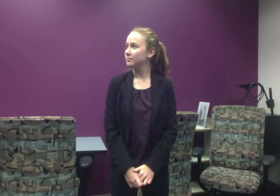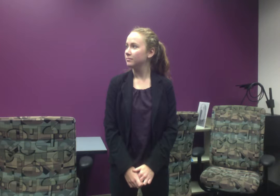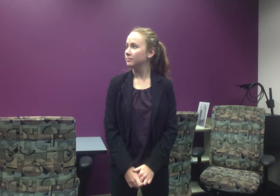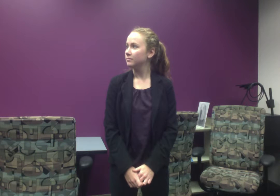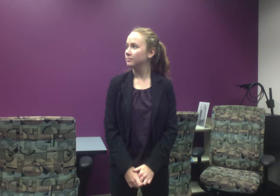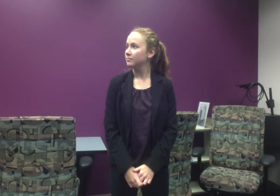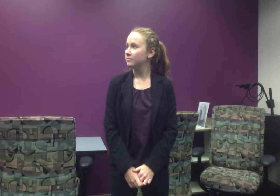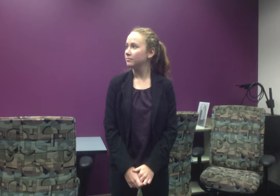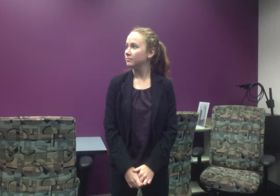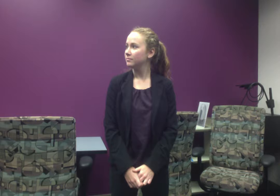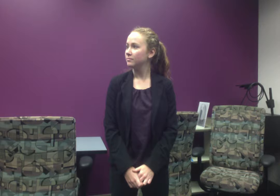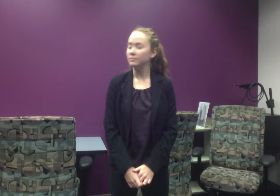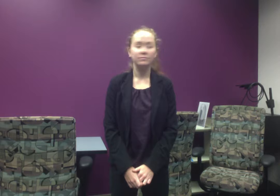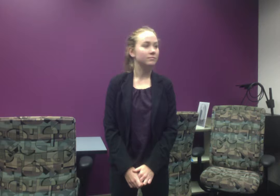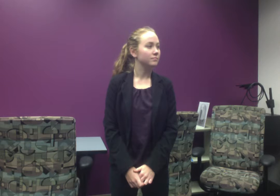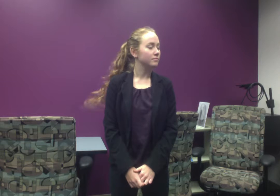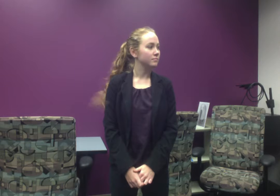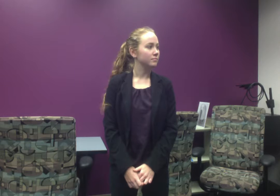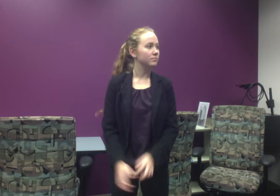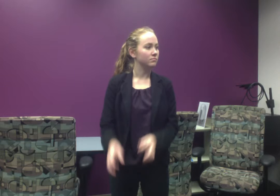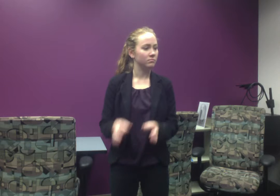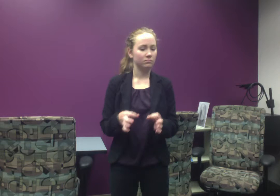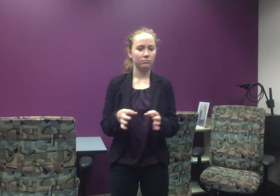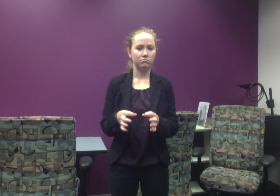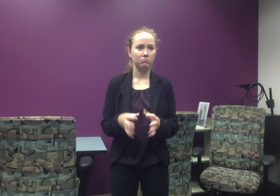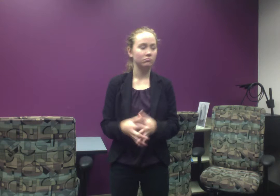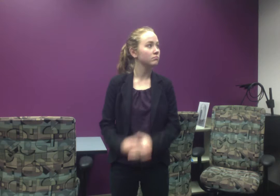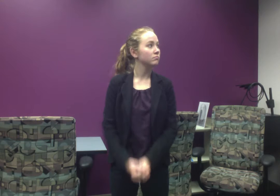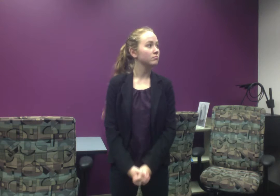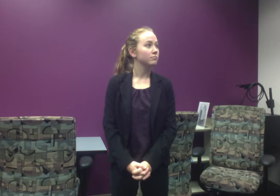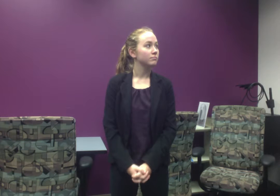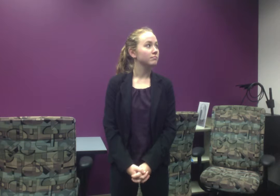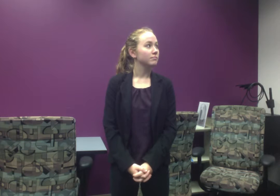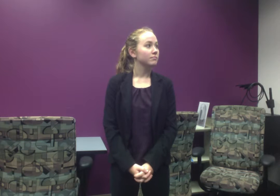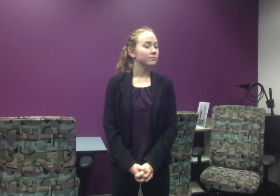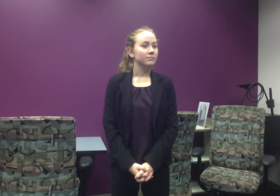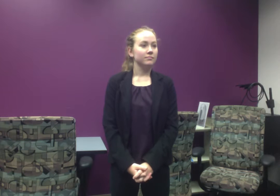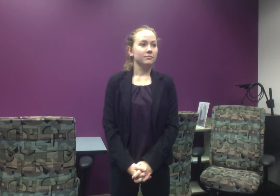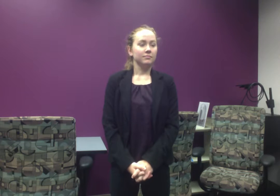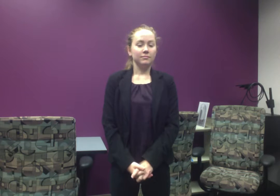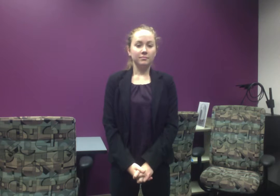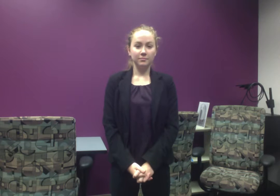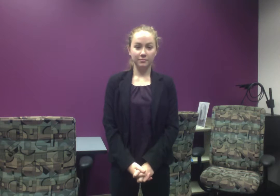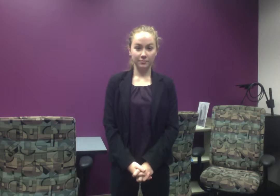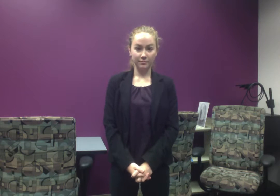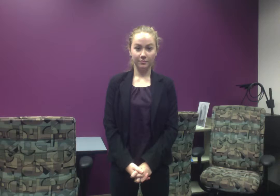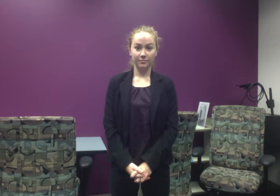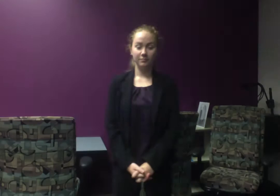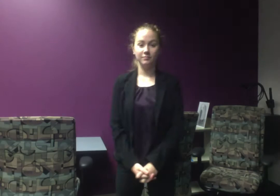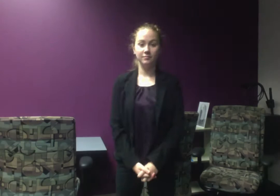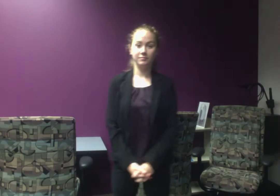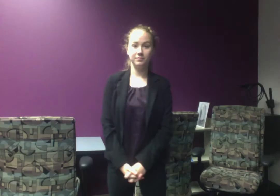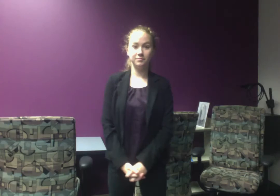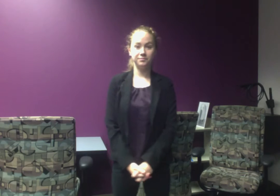Specific? Detail. You will now be interpreting in Miss Nelson's art class. It is a combined